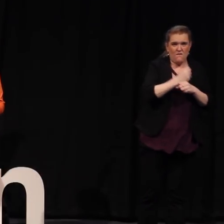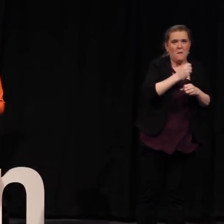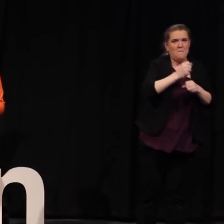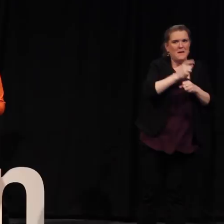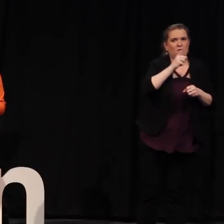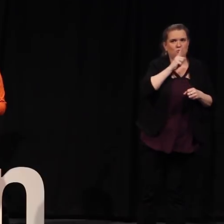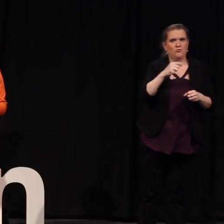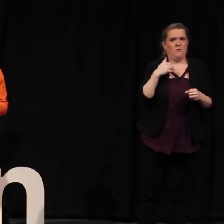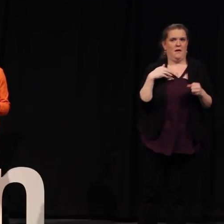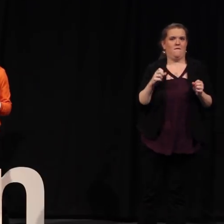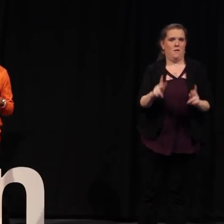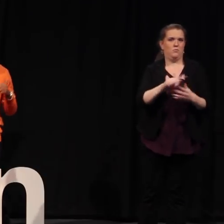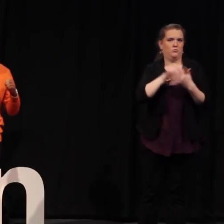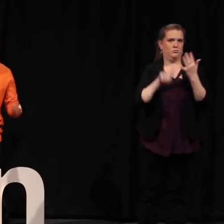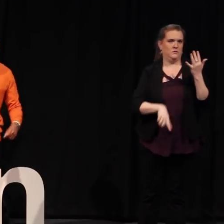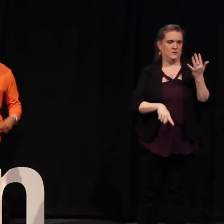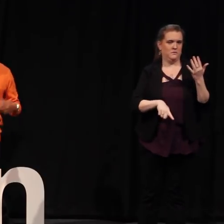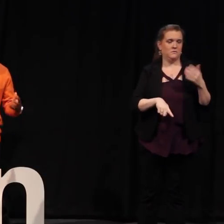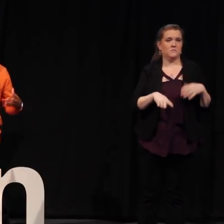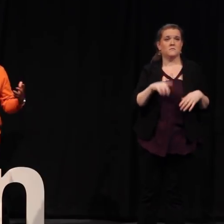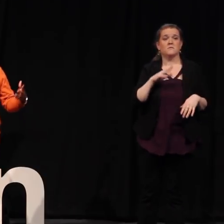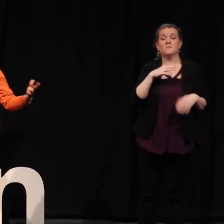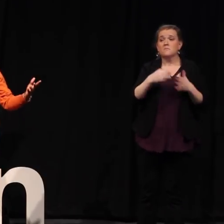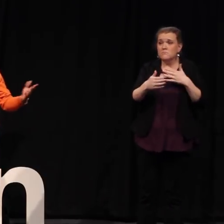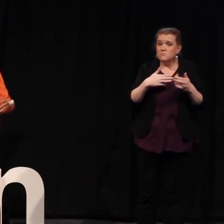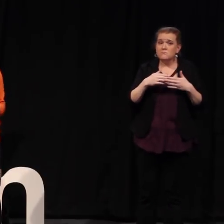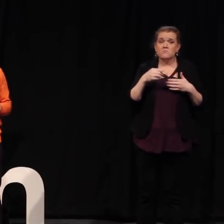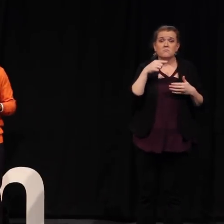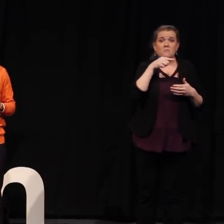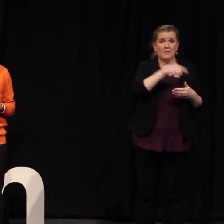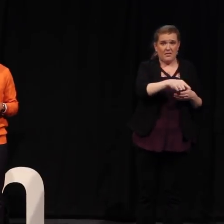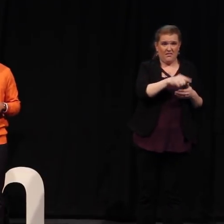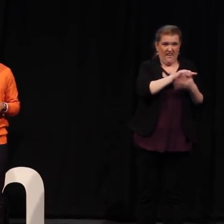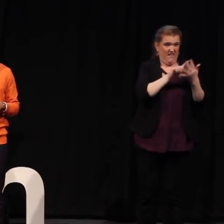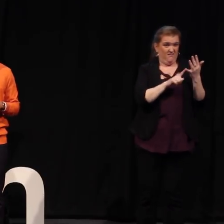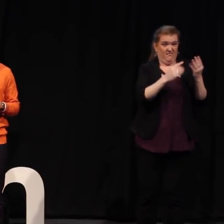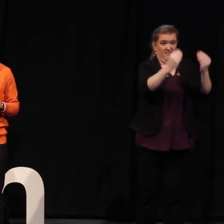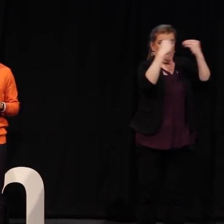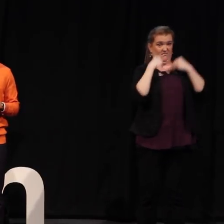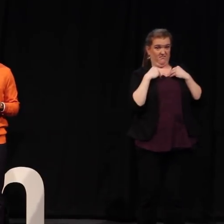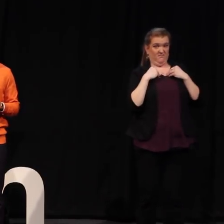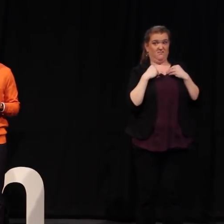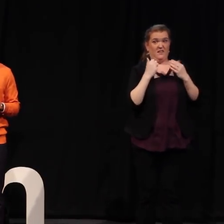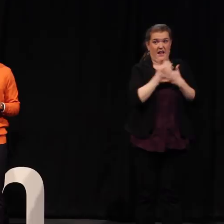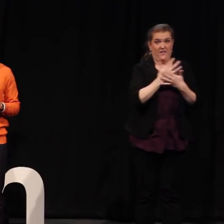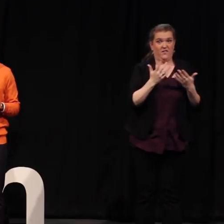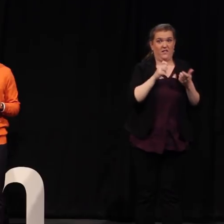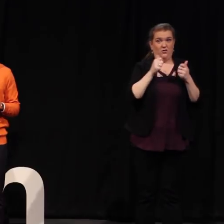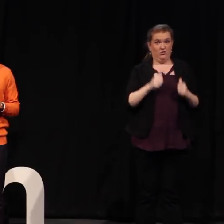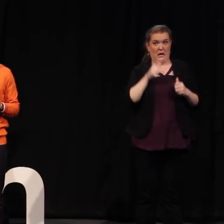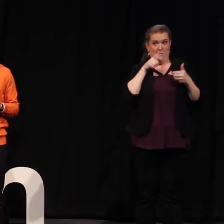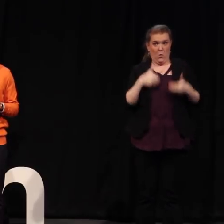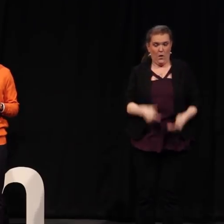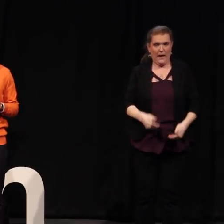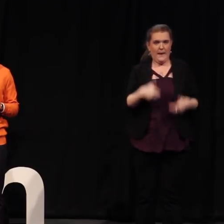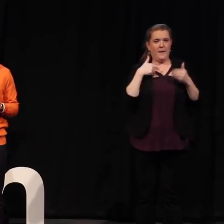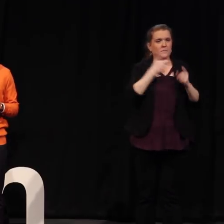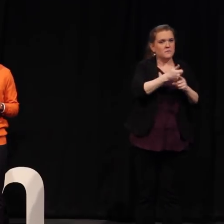potential. And although their guidance, wisdom, and faith have shaped me, I am forever grateful that they were not